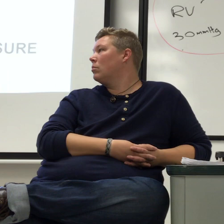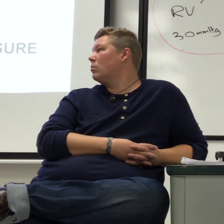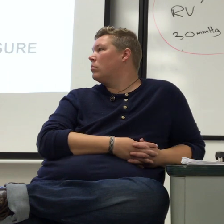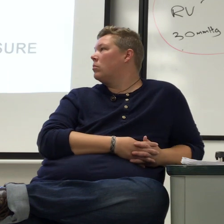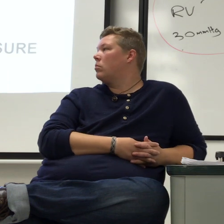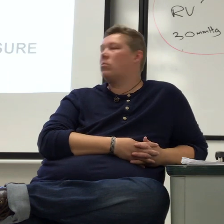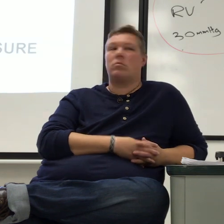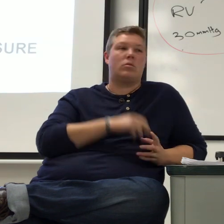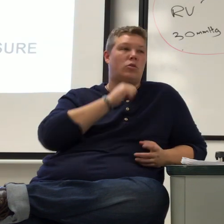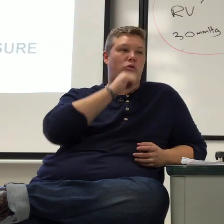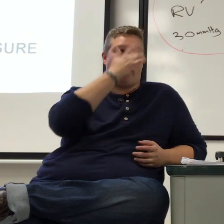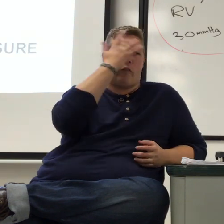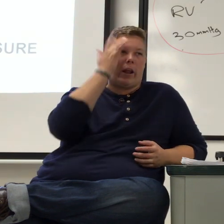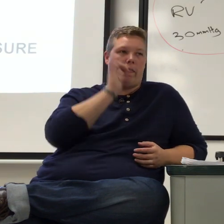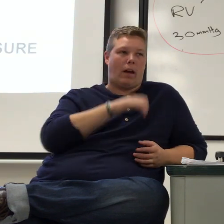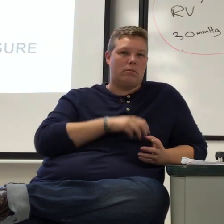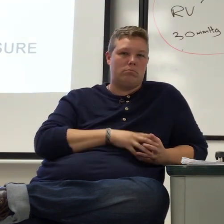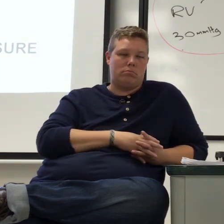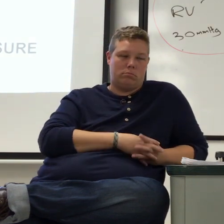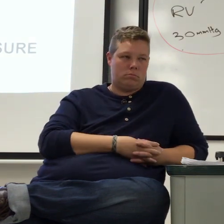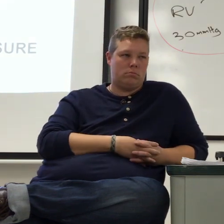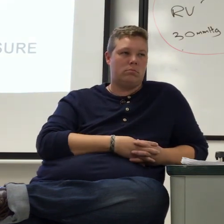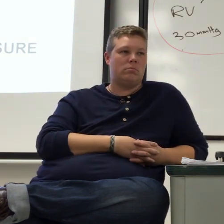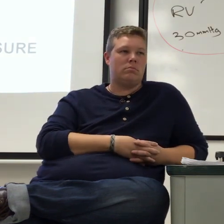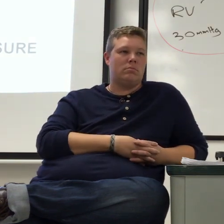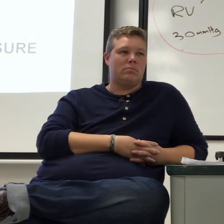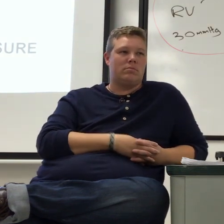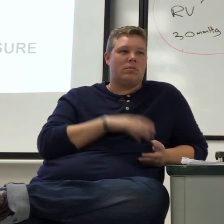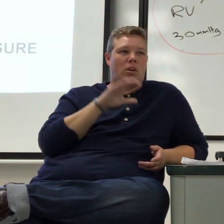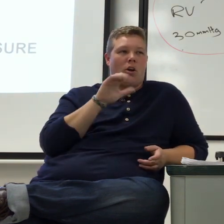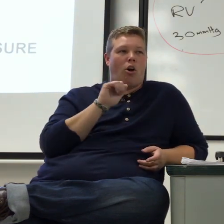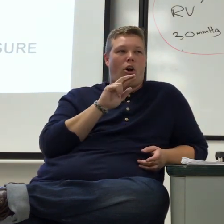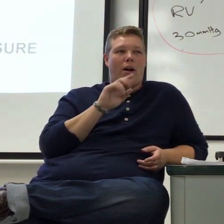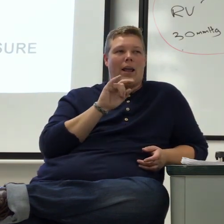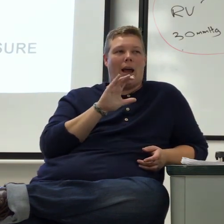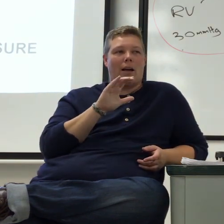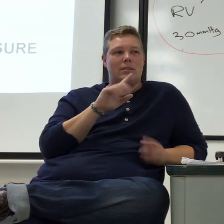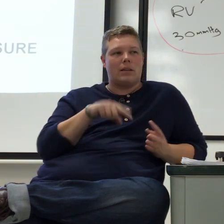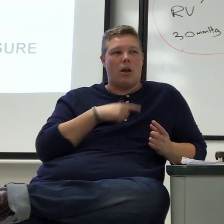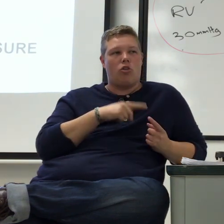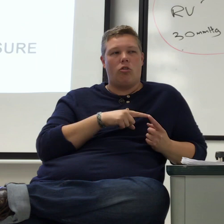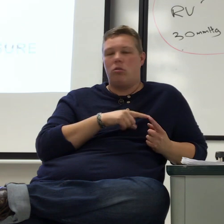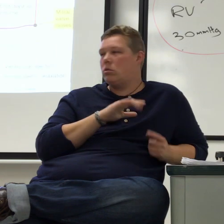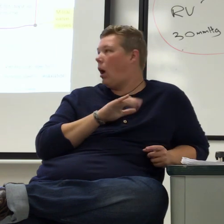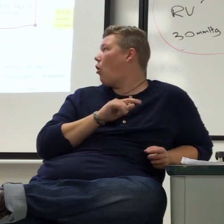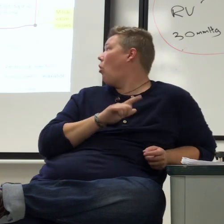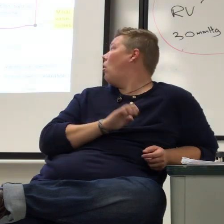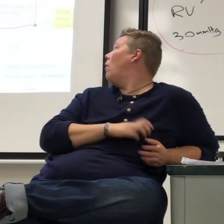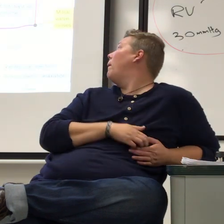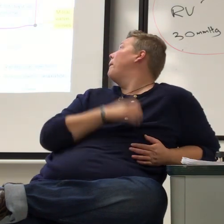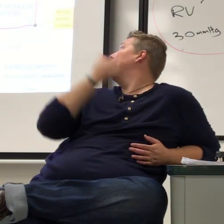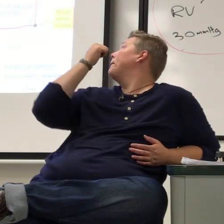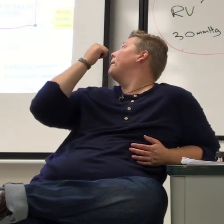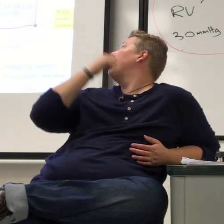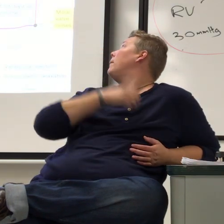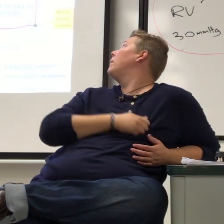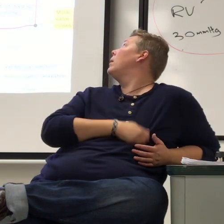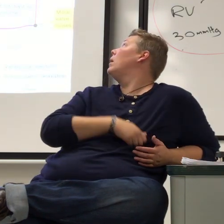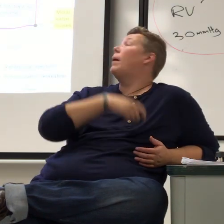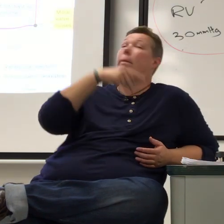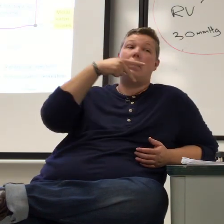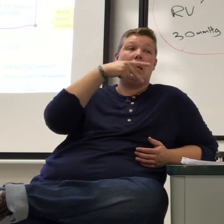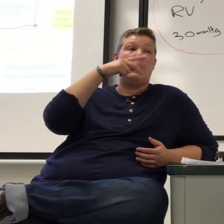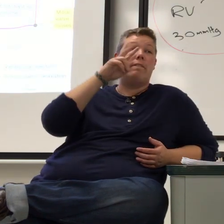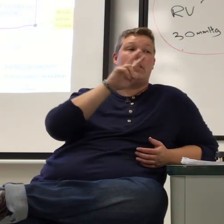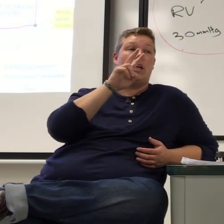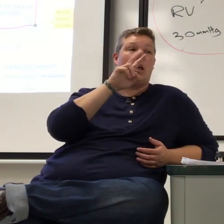Okay, don't forget that. All right, cardiac cycle. Here's another way to study the cardiac cycle. We call these PV